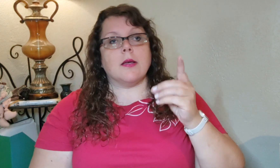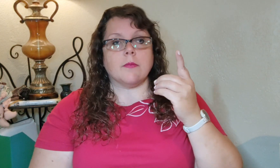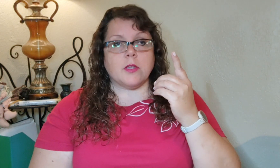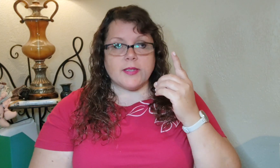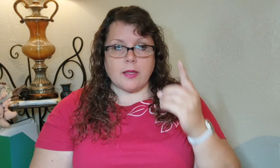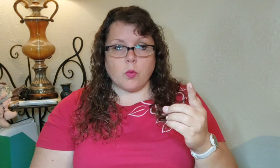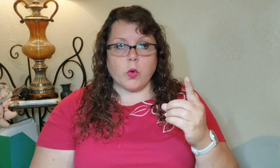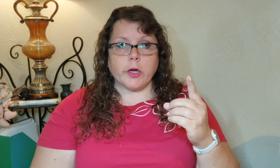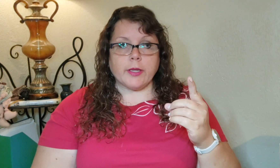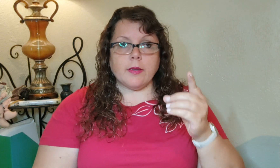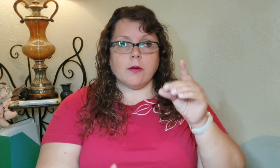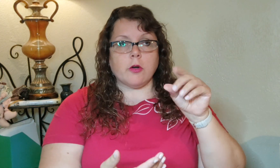you say one,